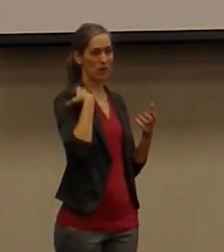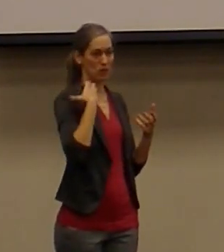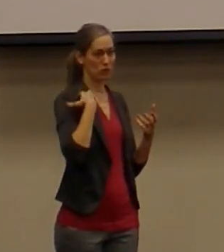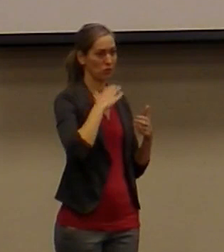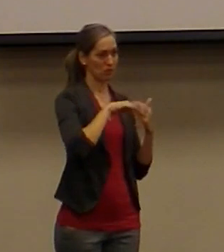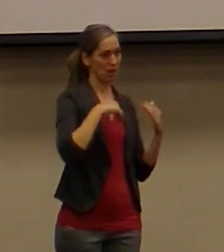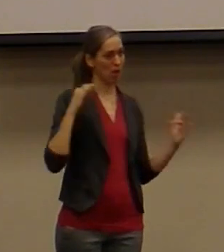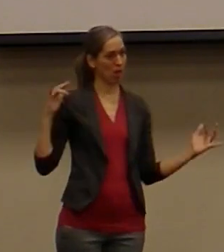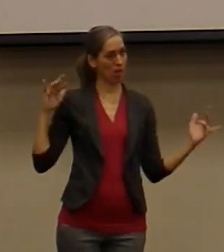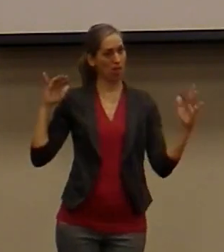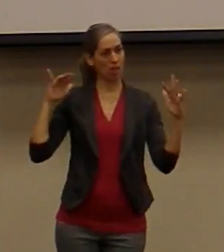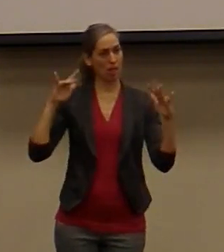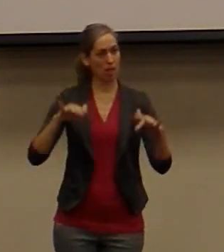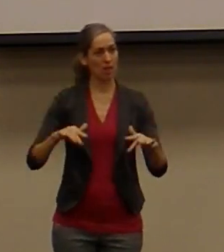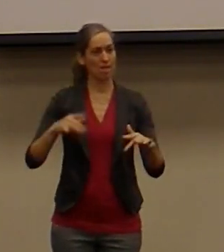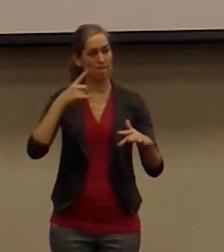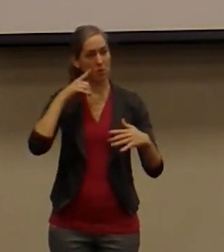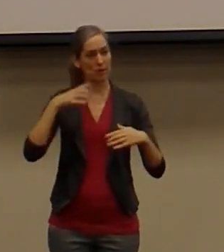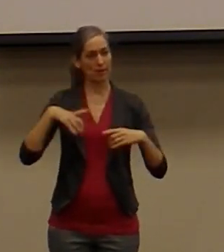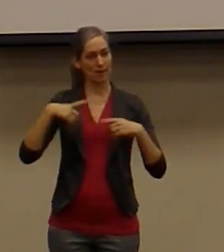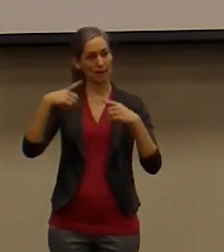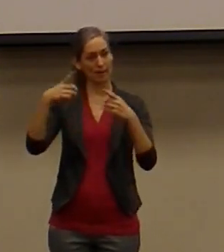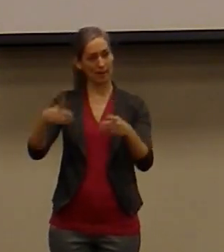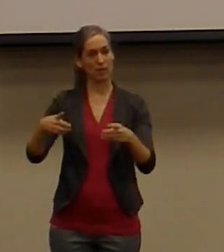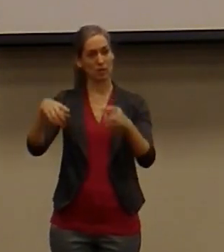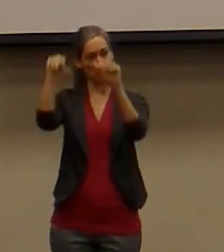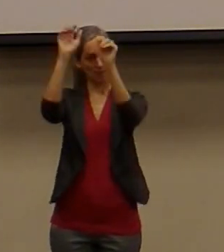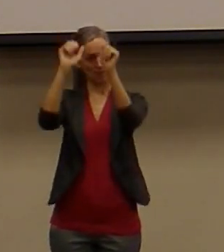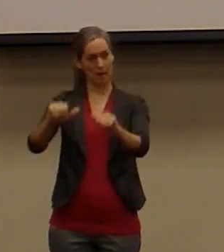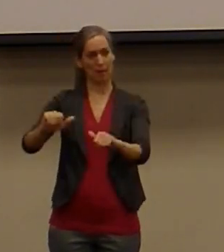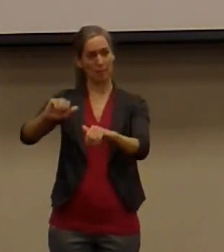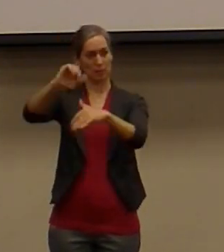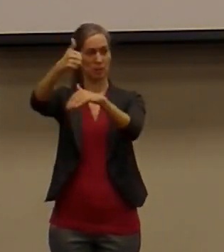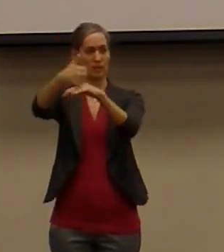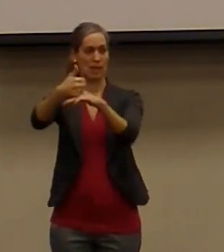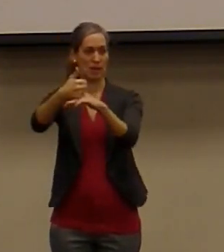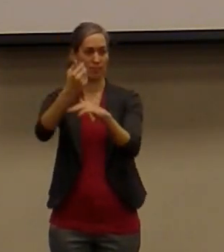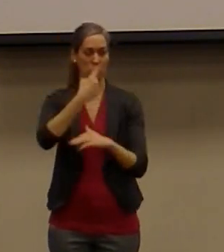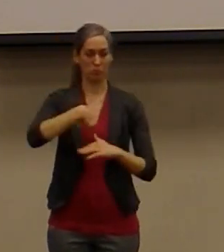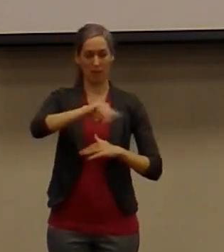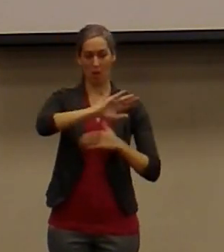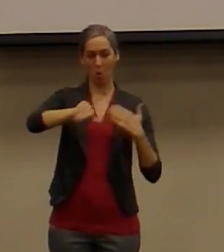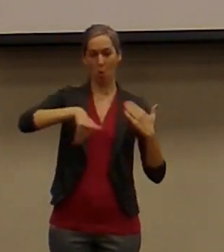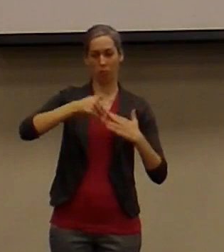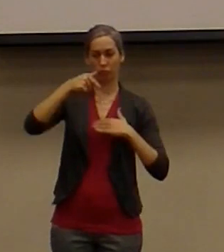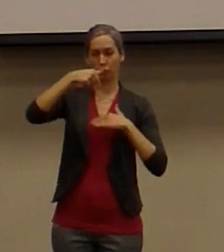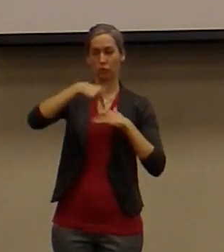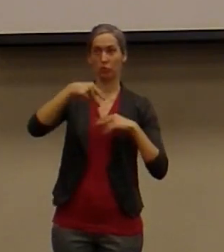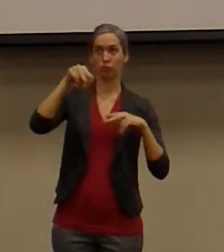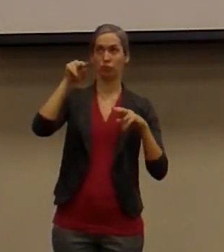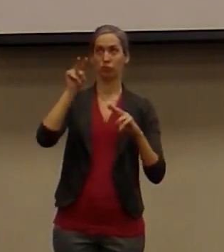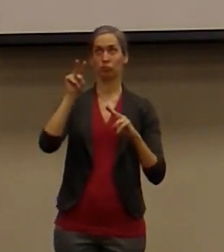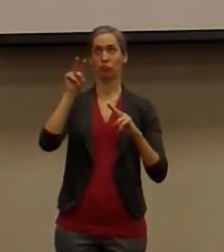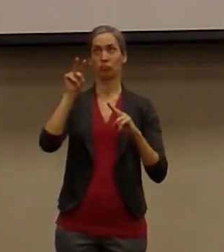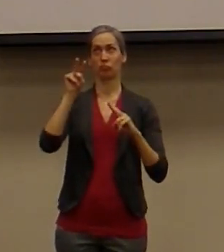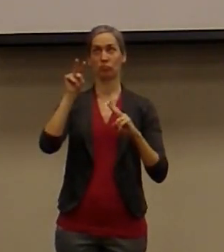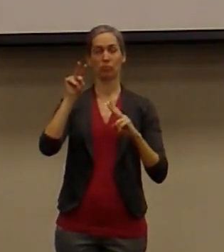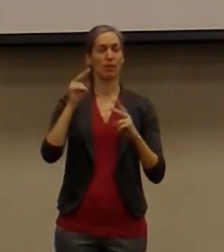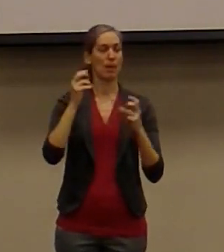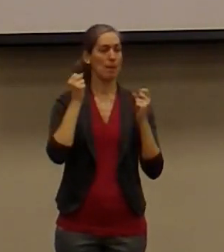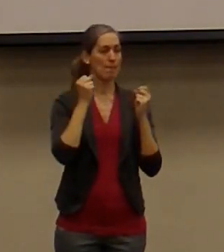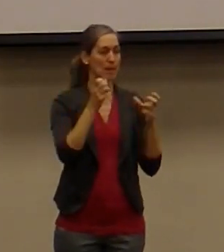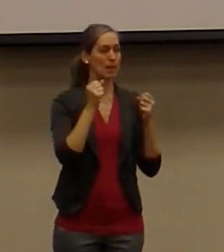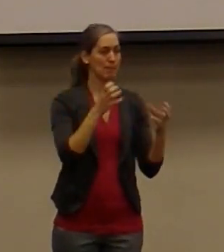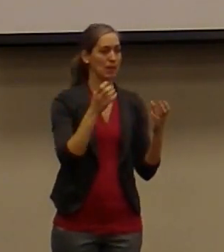the dedication of the image that King Nebuchadnezzar had set up, and they stood before it. Now, among these many officials